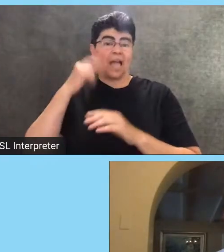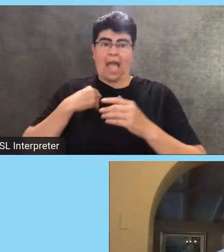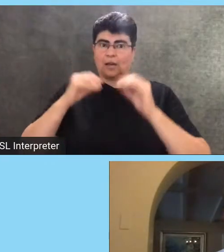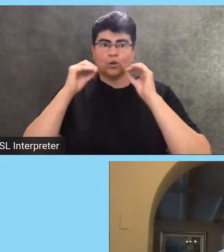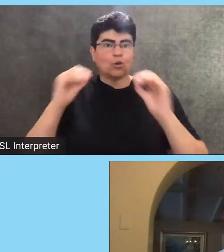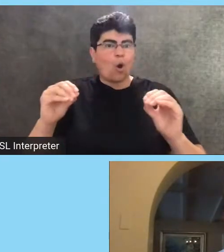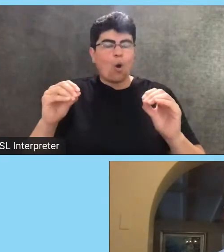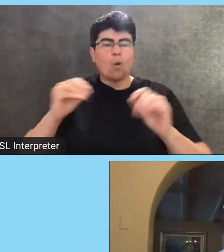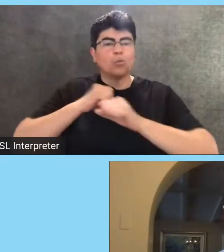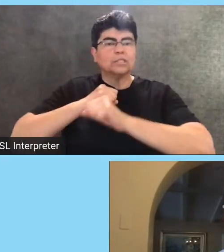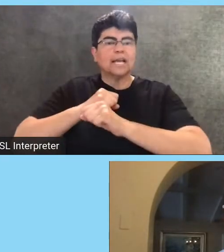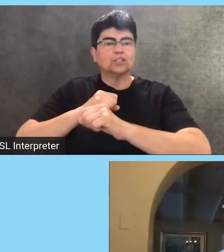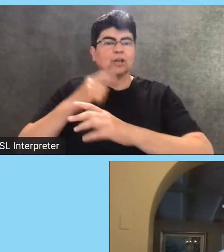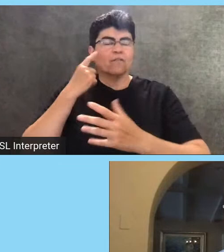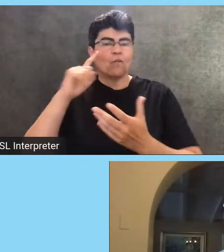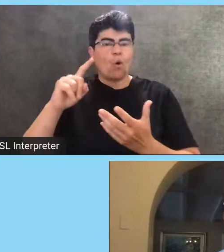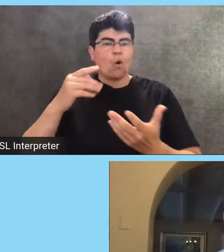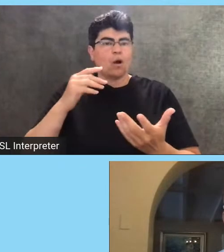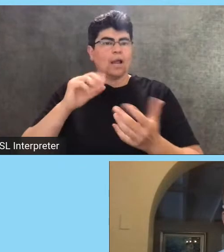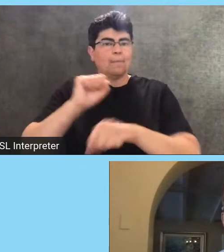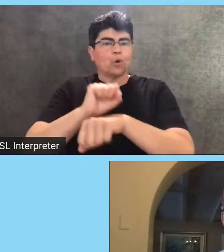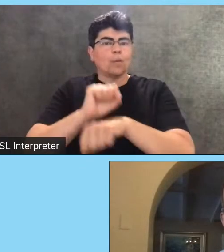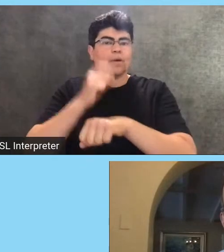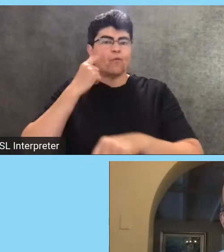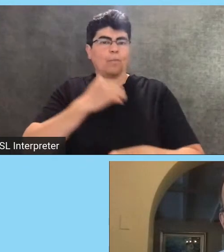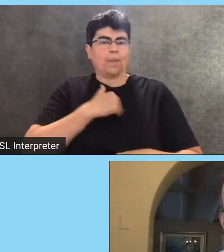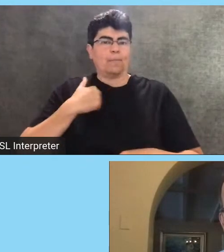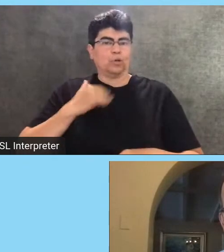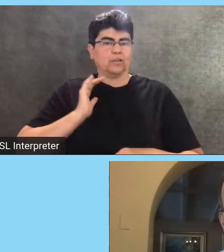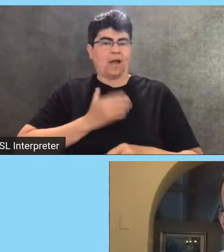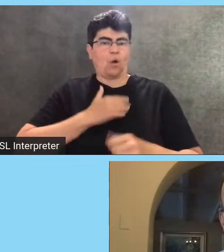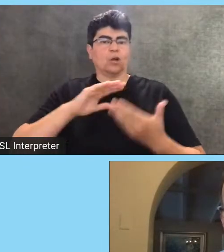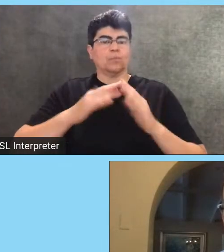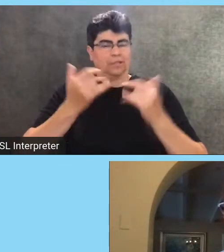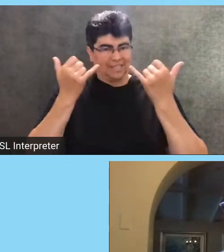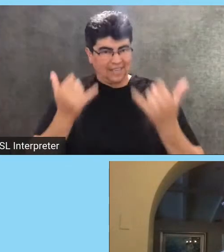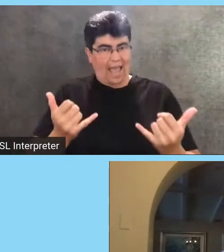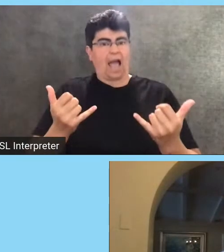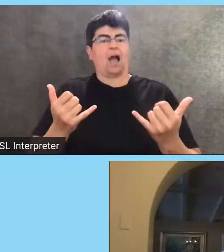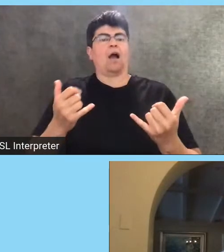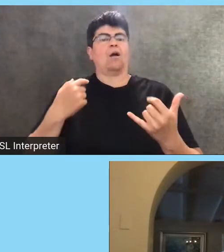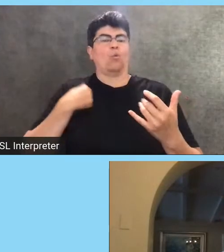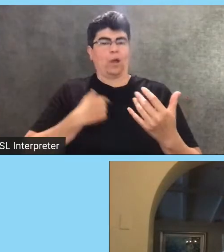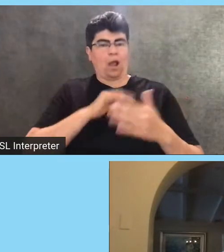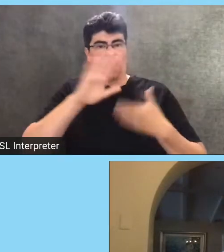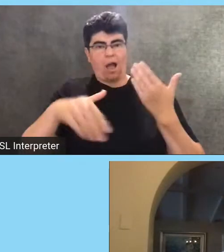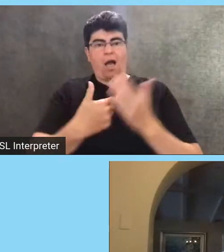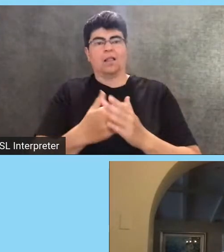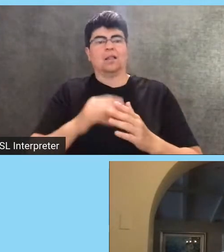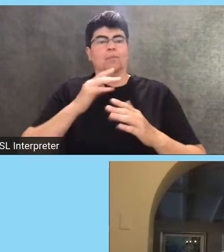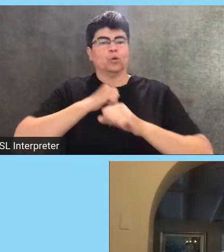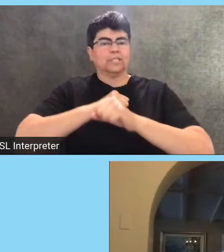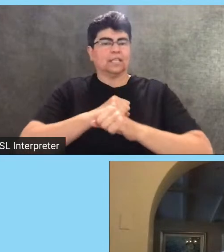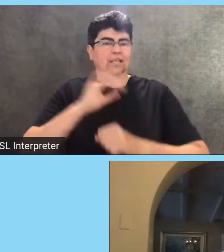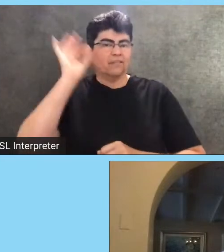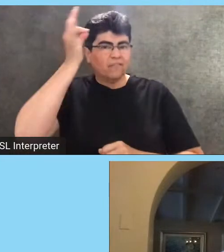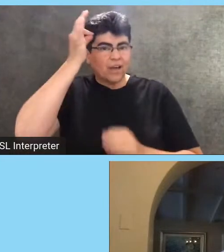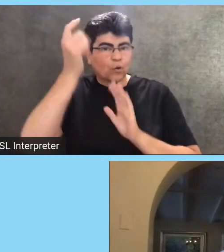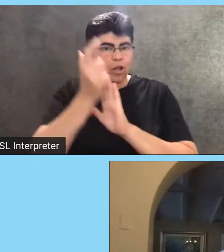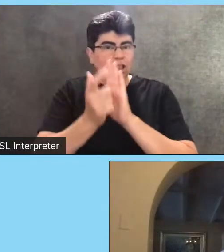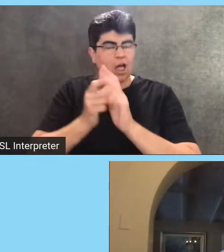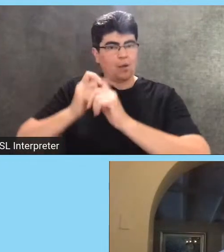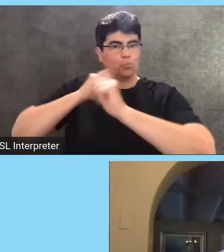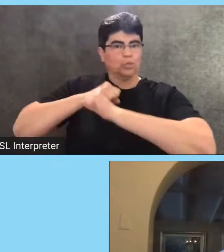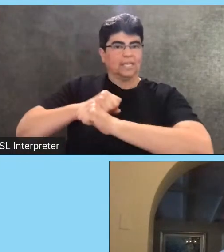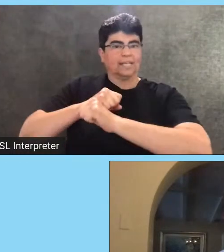in employment for members of our community, we are now protected by federal law. In addition,